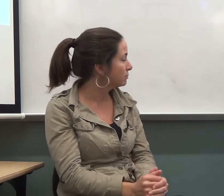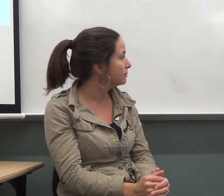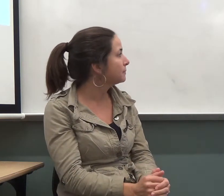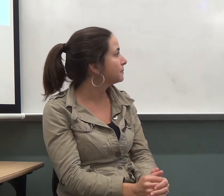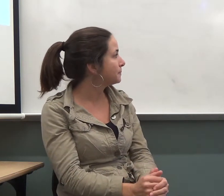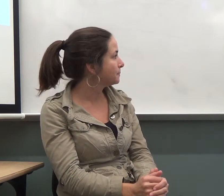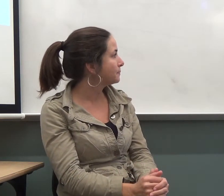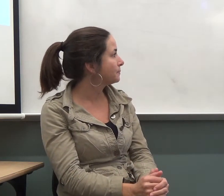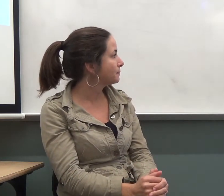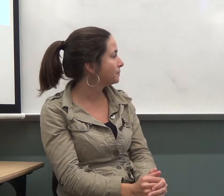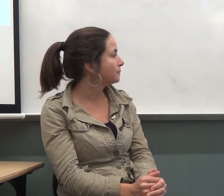of information.